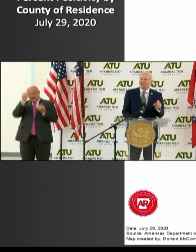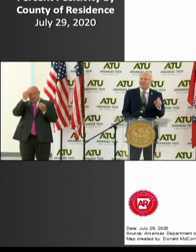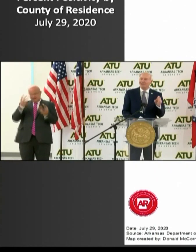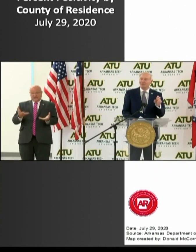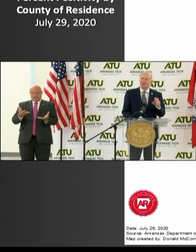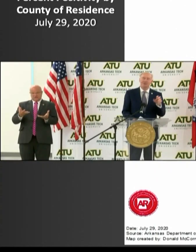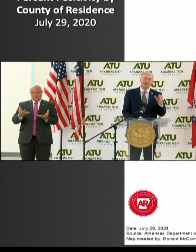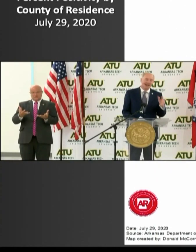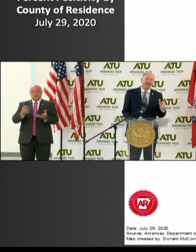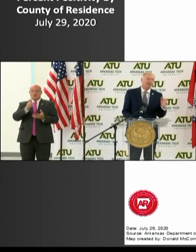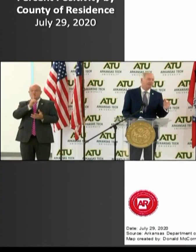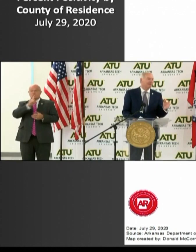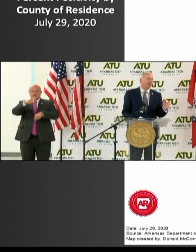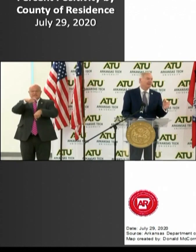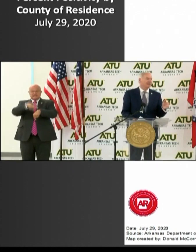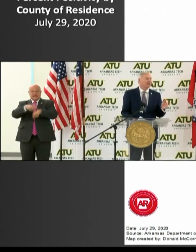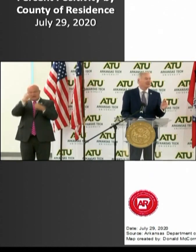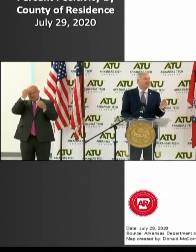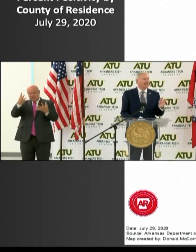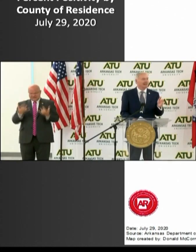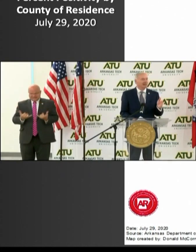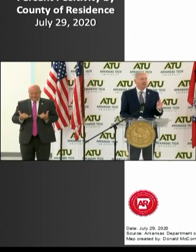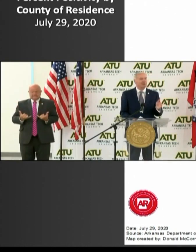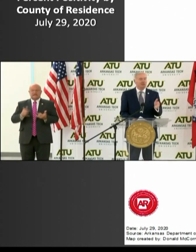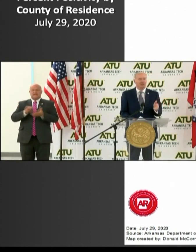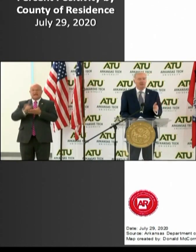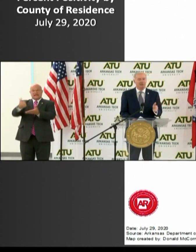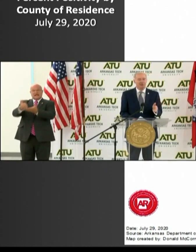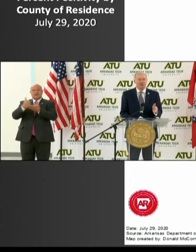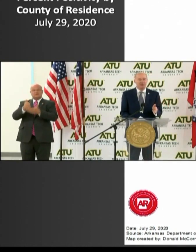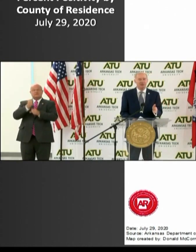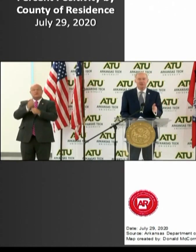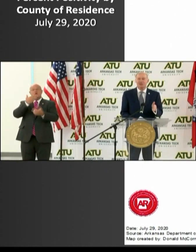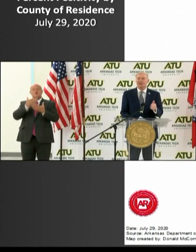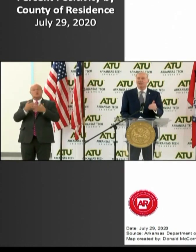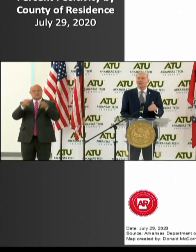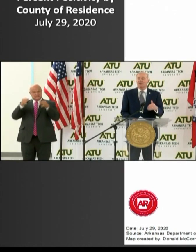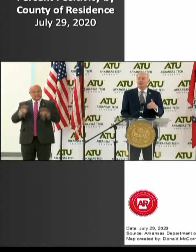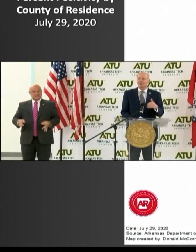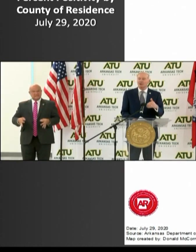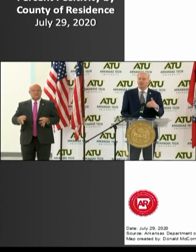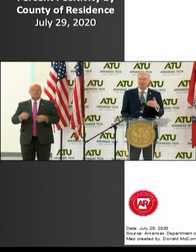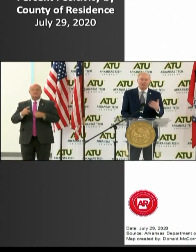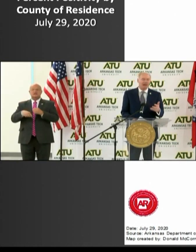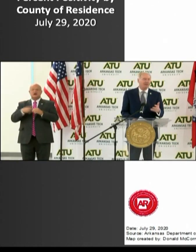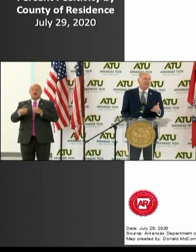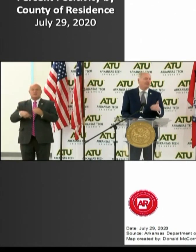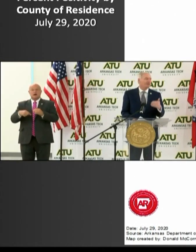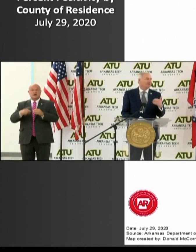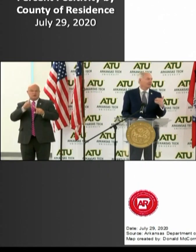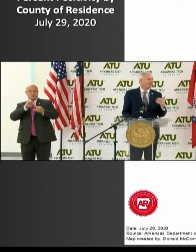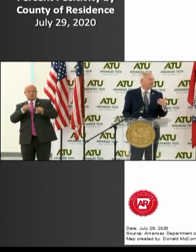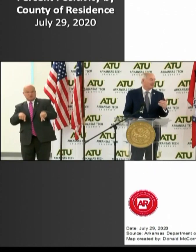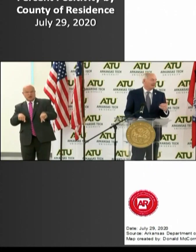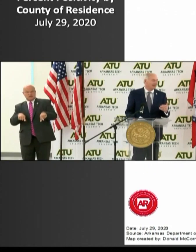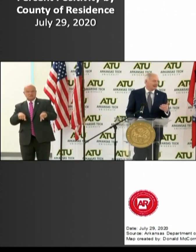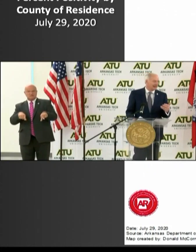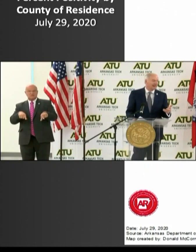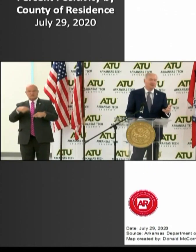information, real-time information, because that helps us to make good decisions on responses